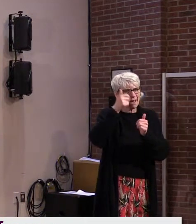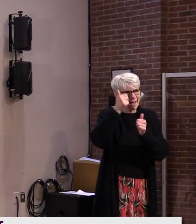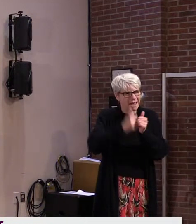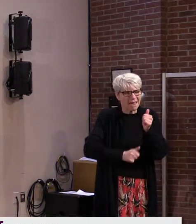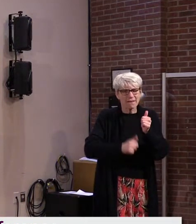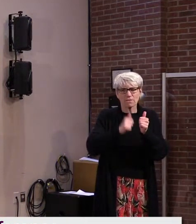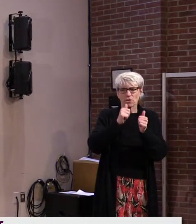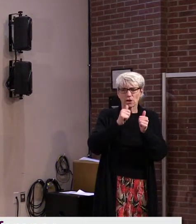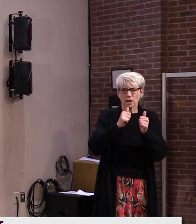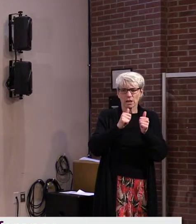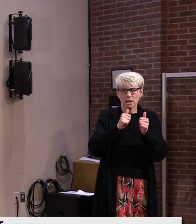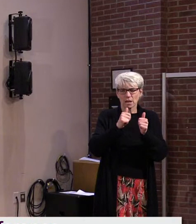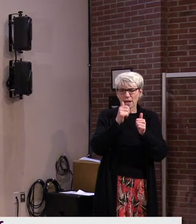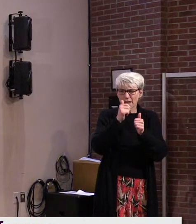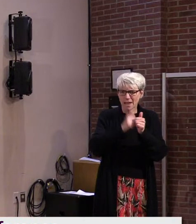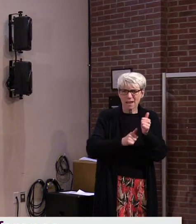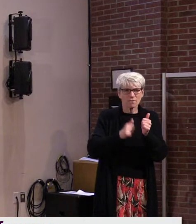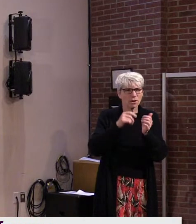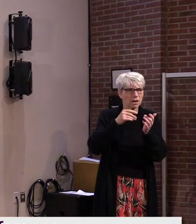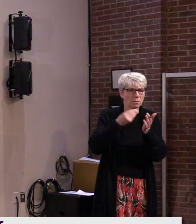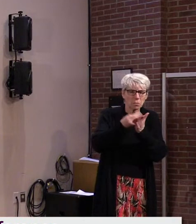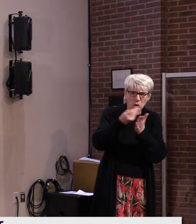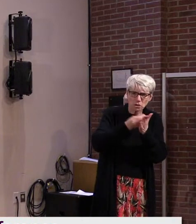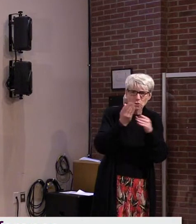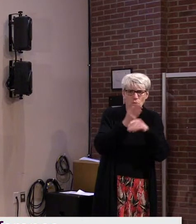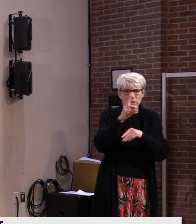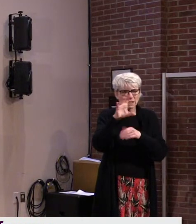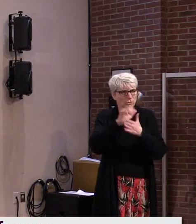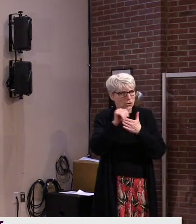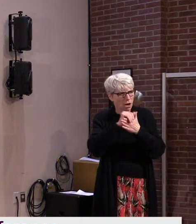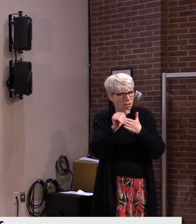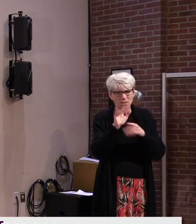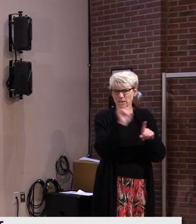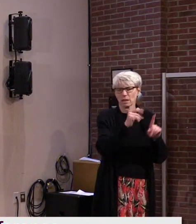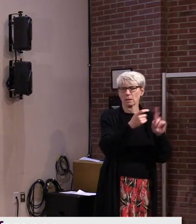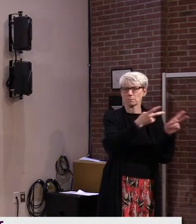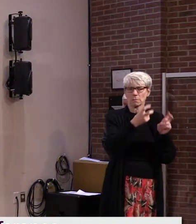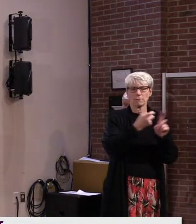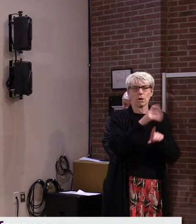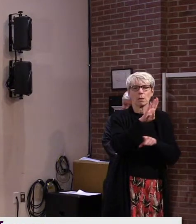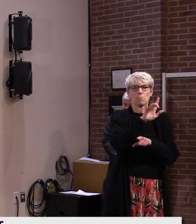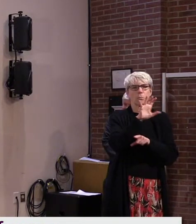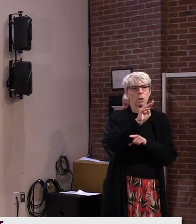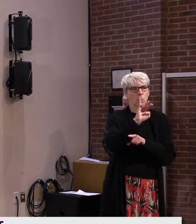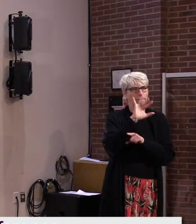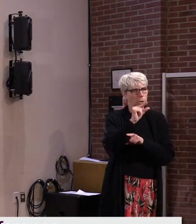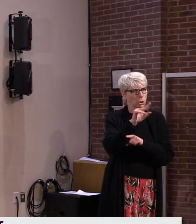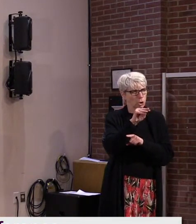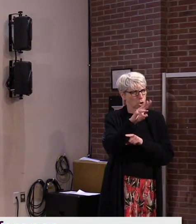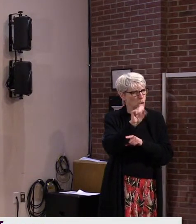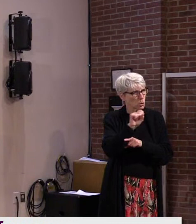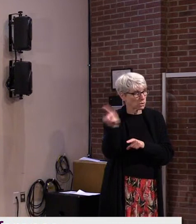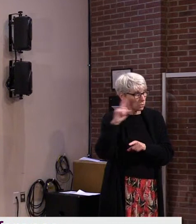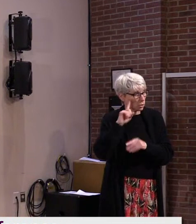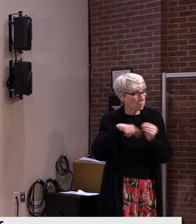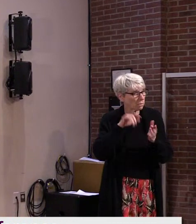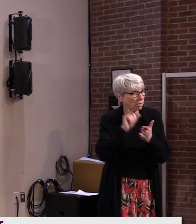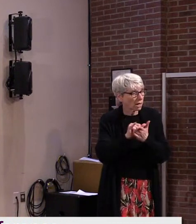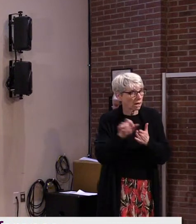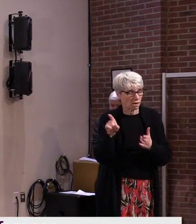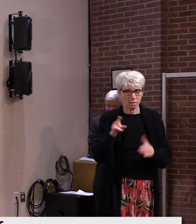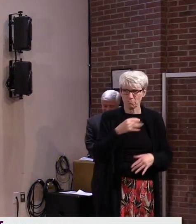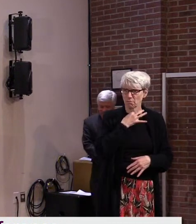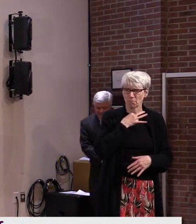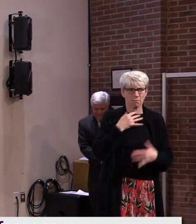to $600, according to Bloomberg News and some other national media. Are you aware of this, and do you have any